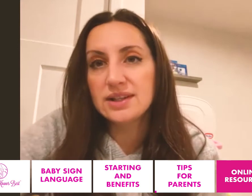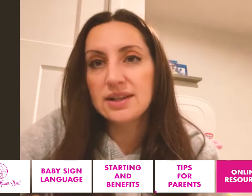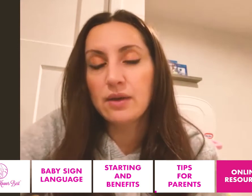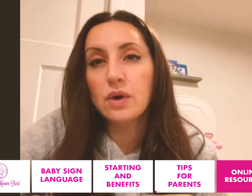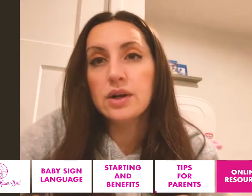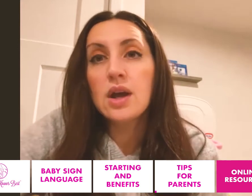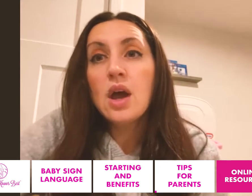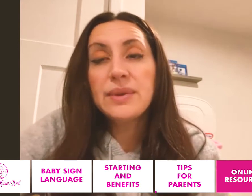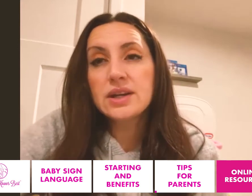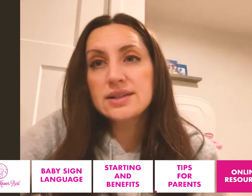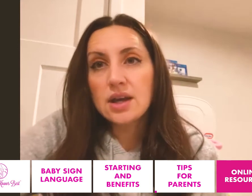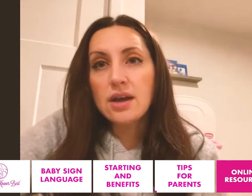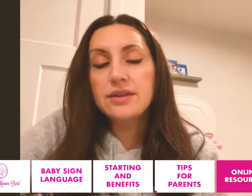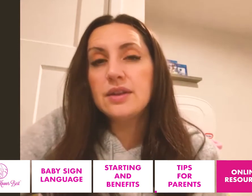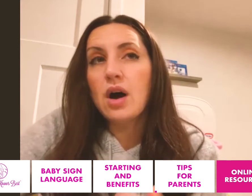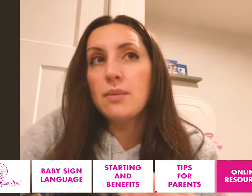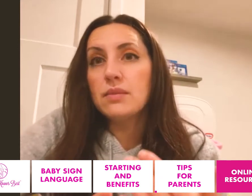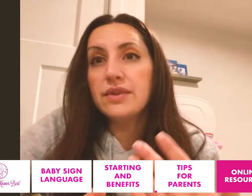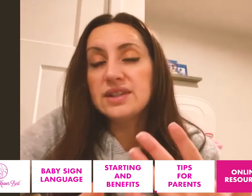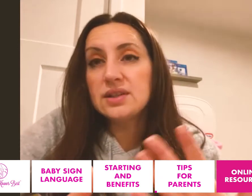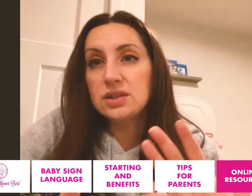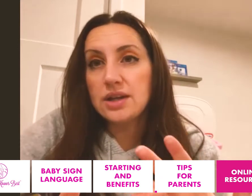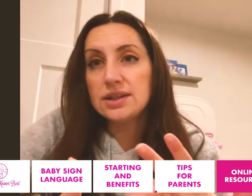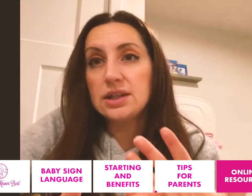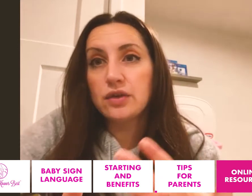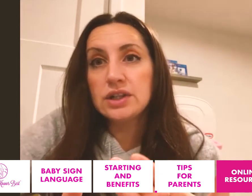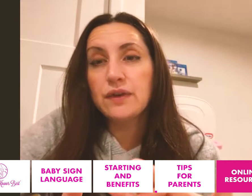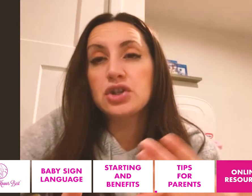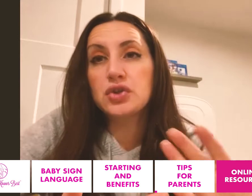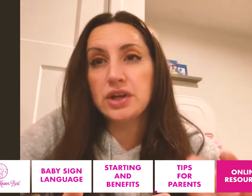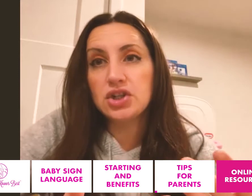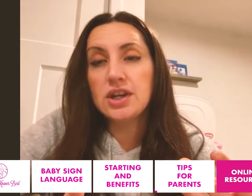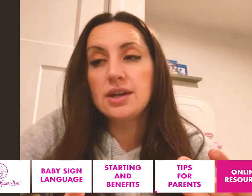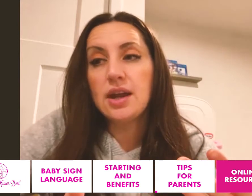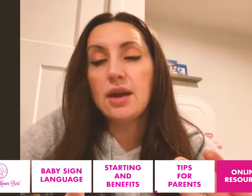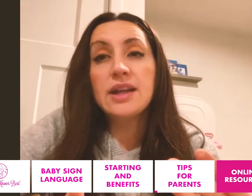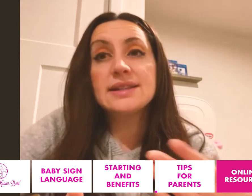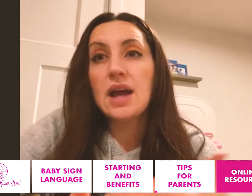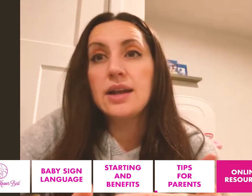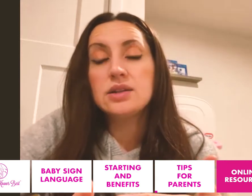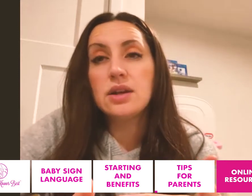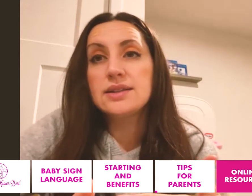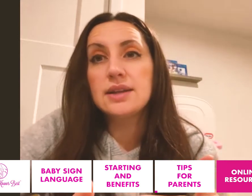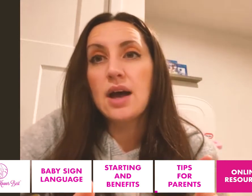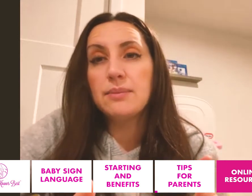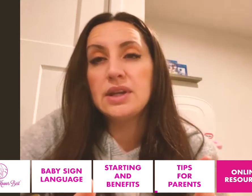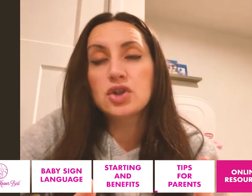the word, because this is done to decrease frustration. It's not being taught